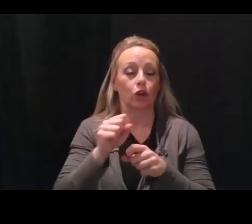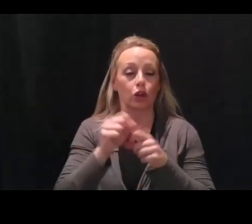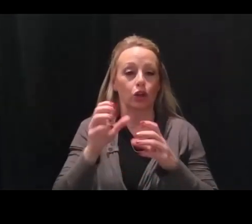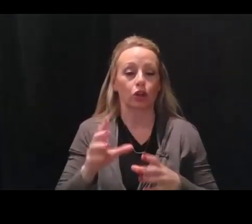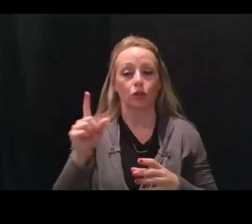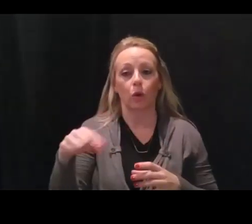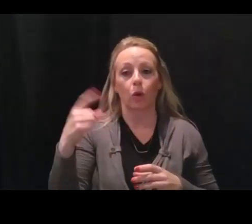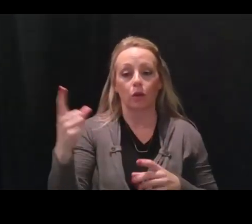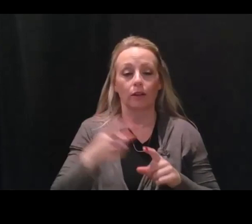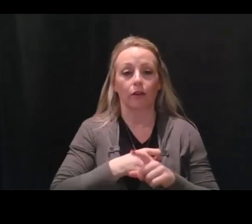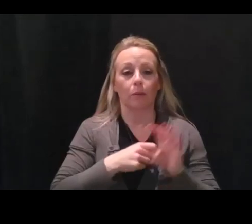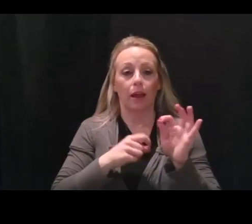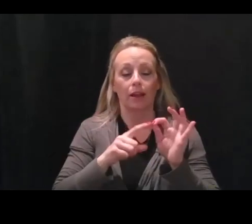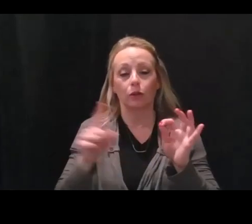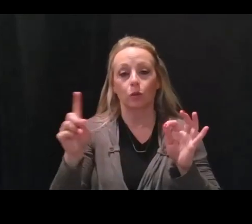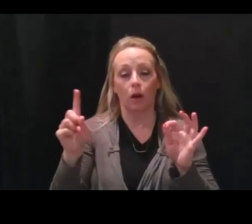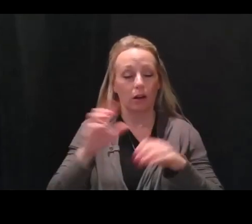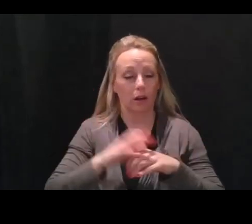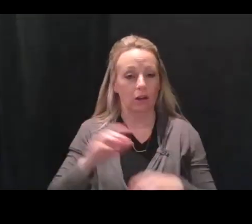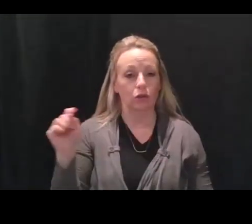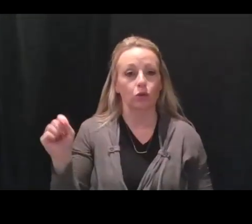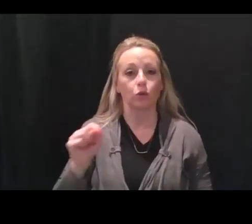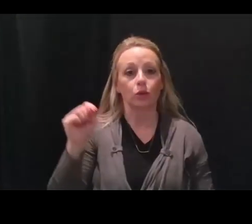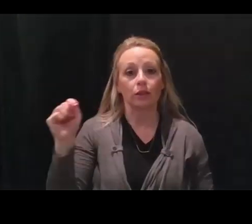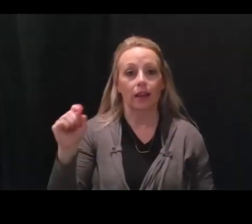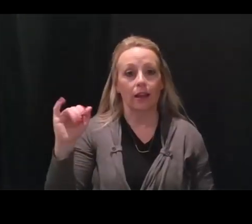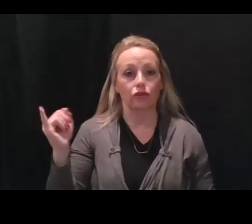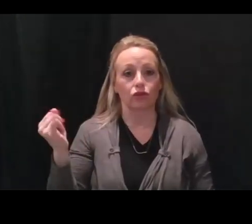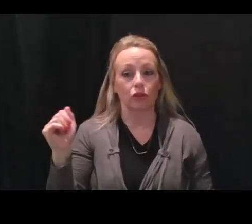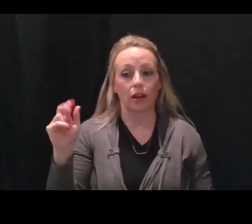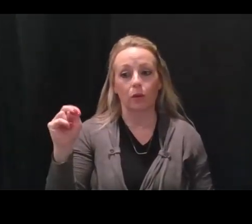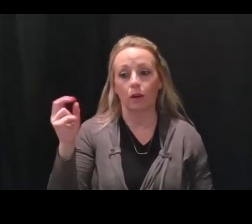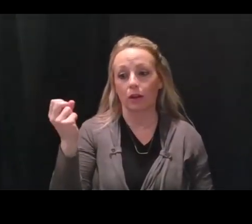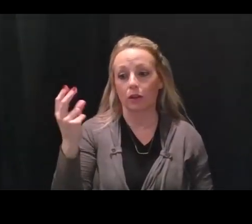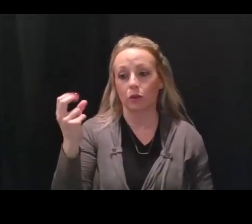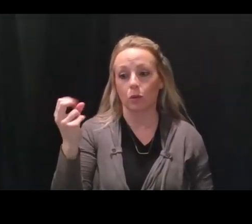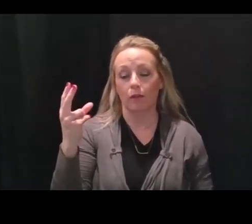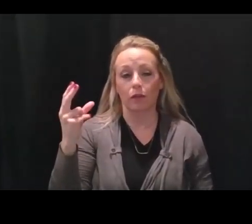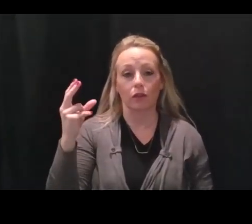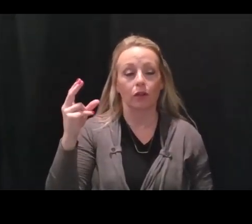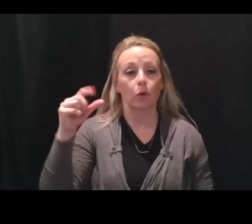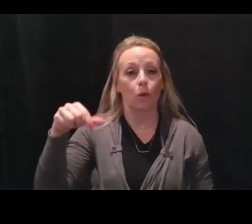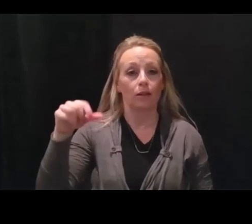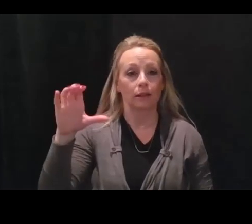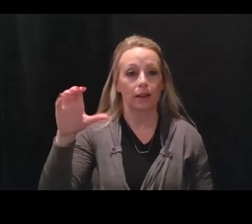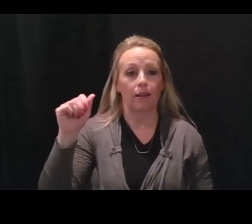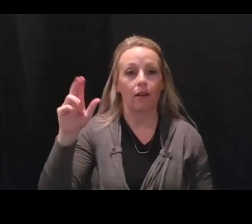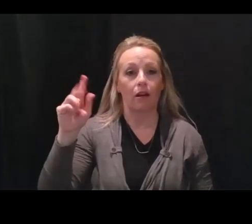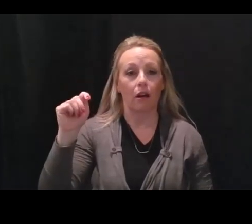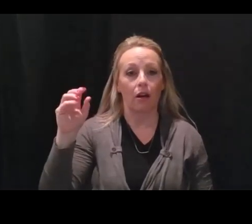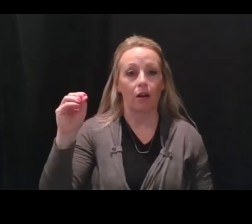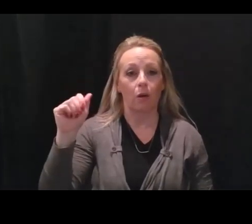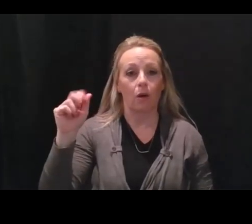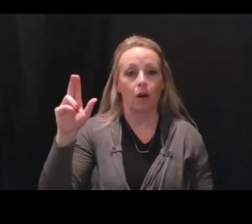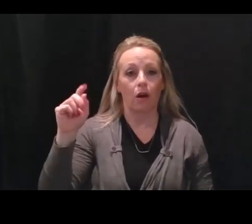to 1 p.m. on Tuesday, January 12th, at the Greater Quad City Auto Auction, and that